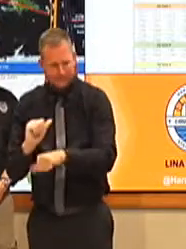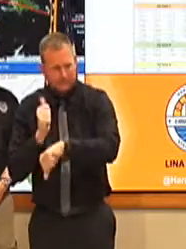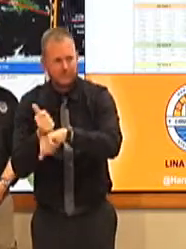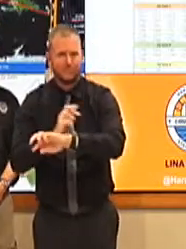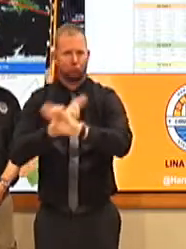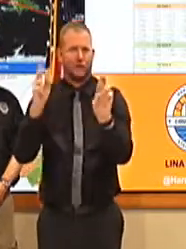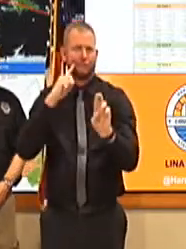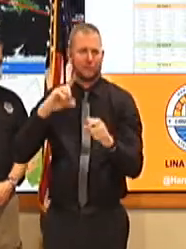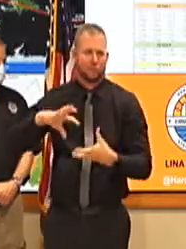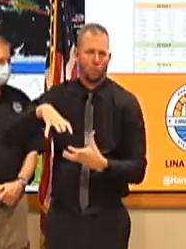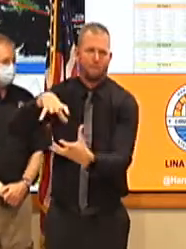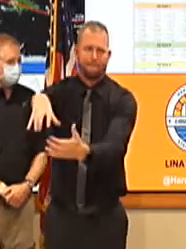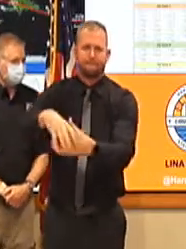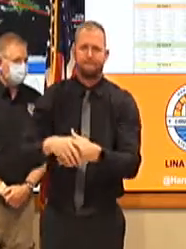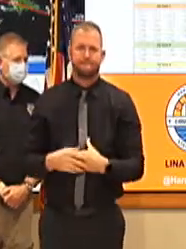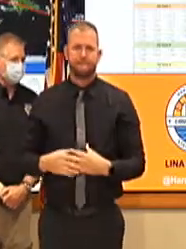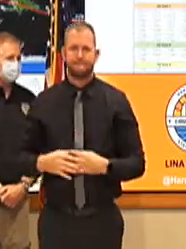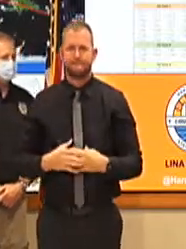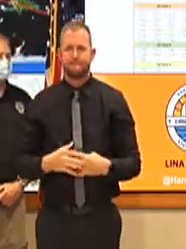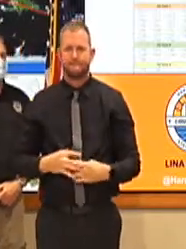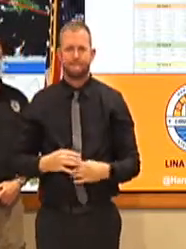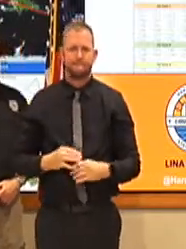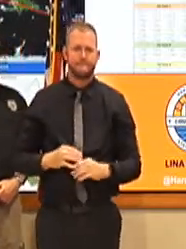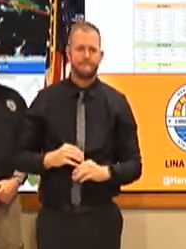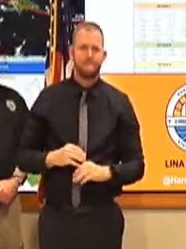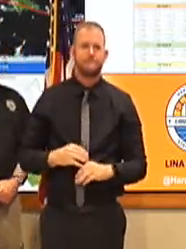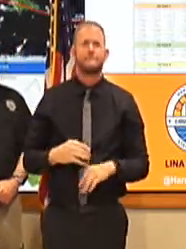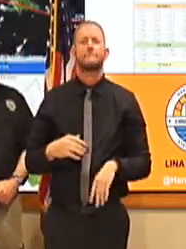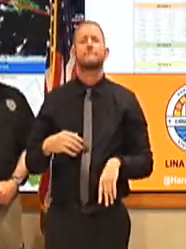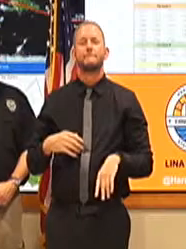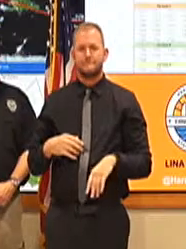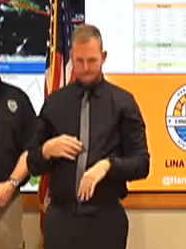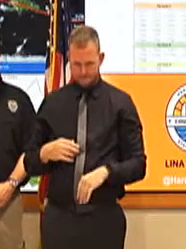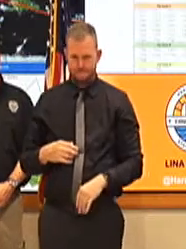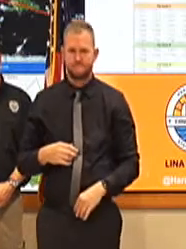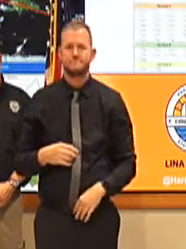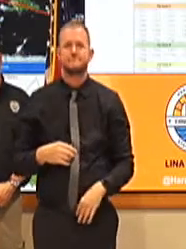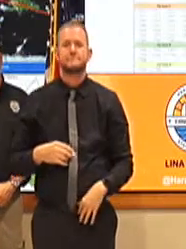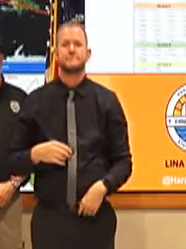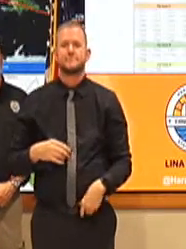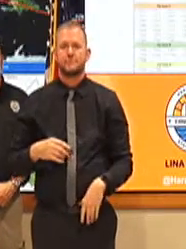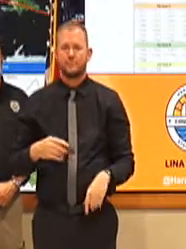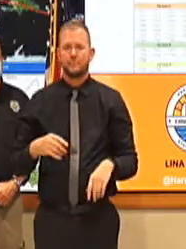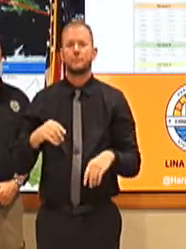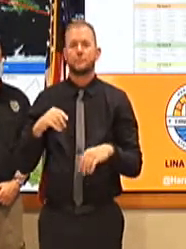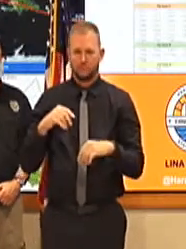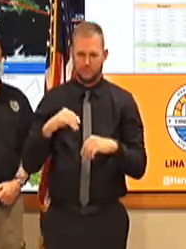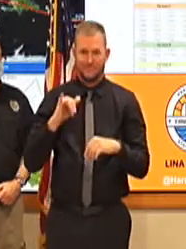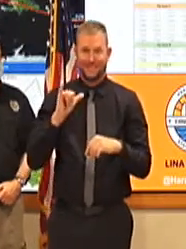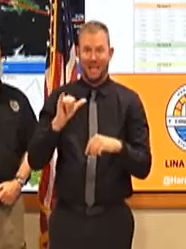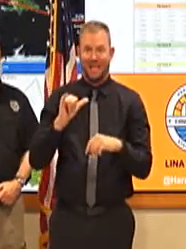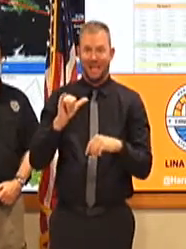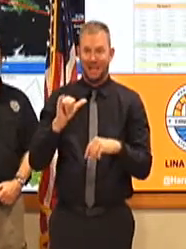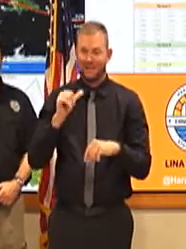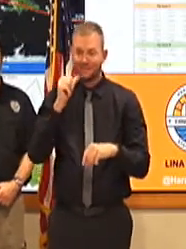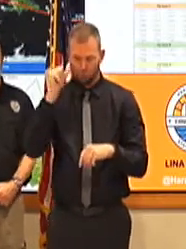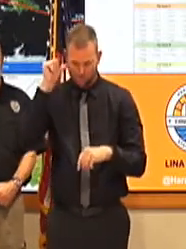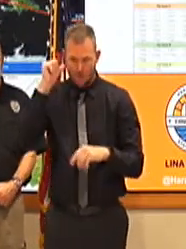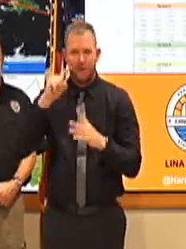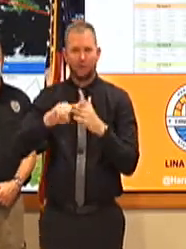And I will tell you that solid waste has already been out, starting yesterday, for example, picking up